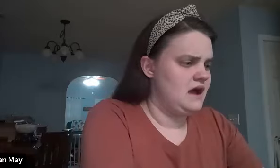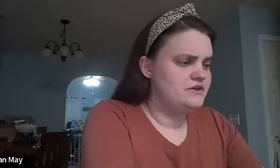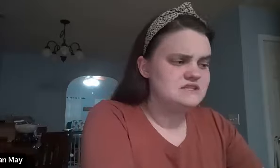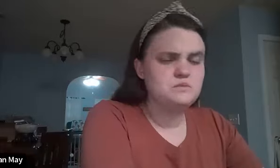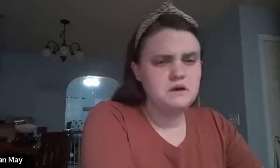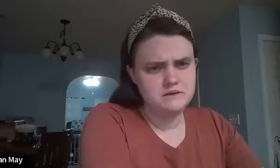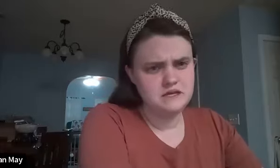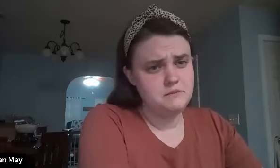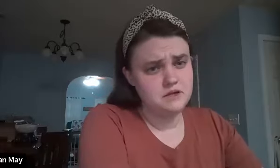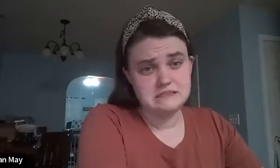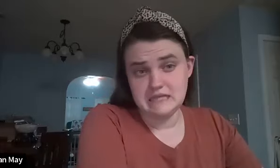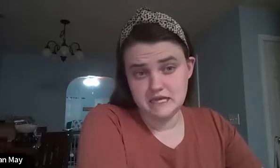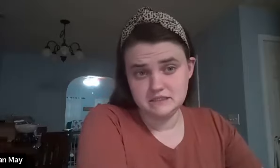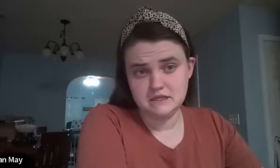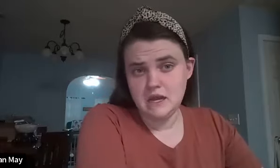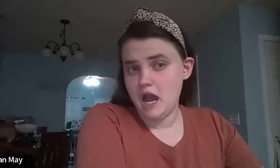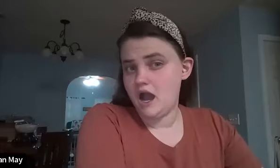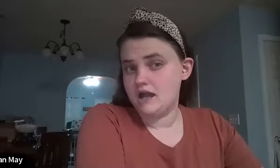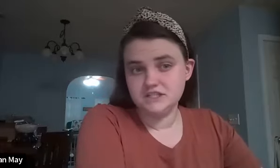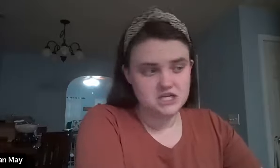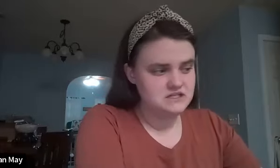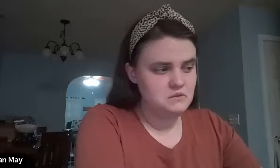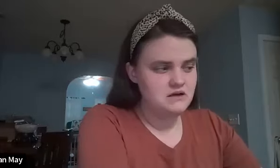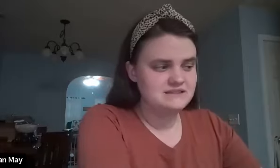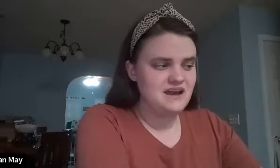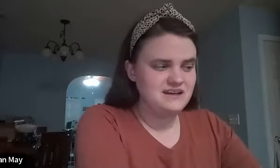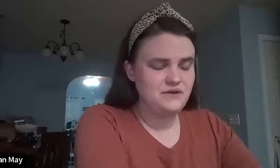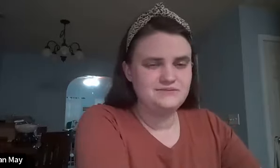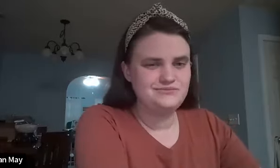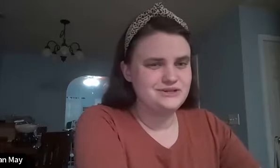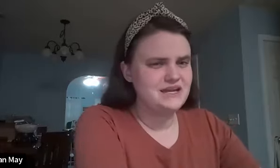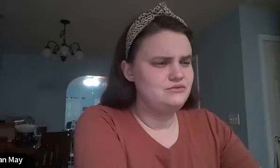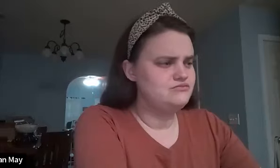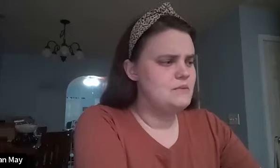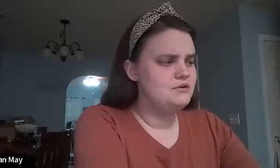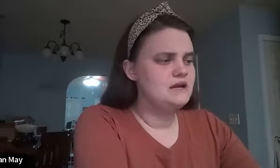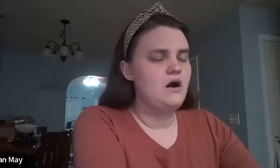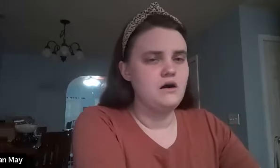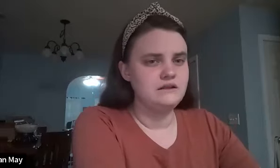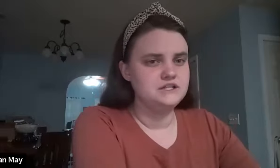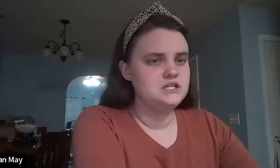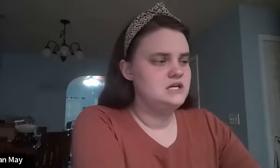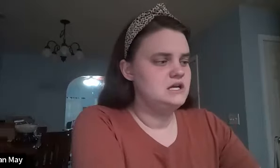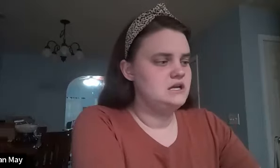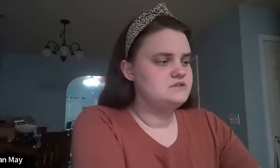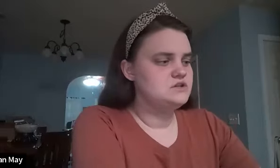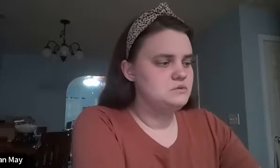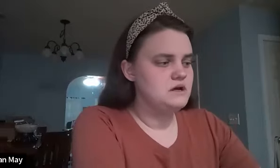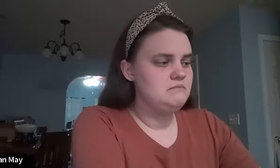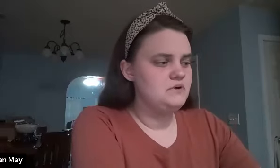There's this one website, I'm gonna say it. I have not checked in a while. It's kind of I remember it in college and it was a good one, but